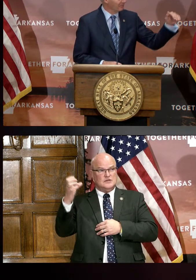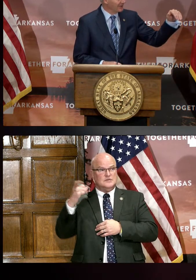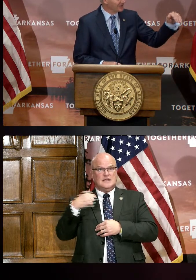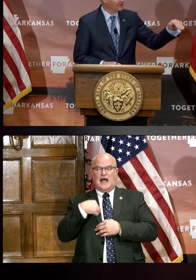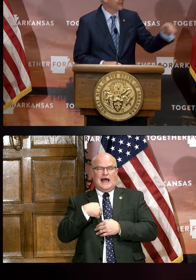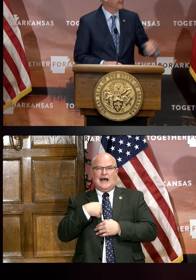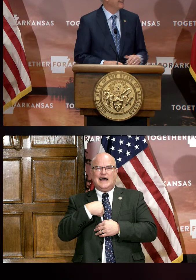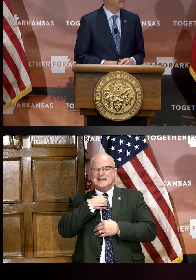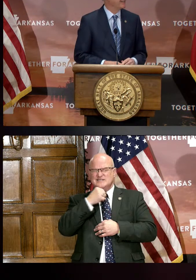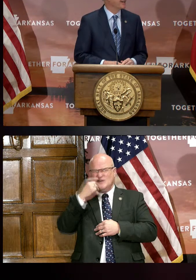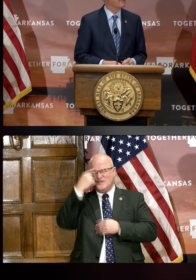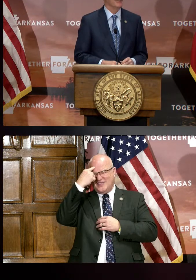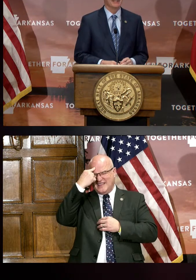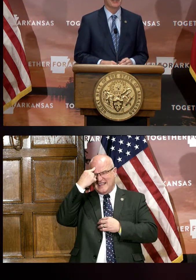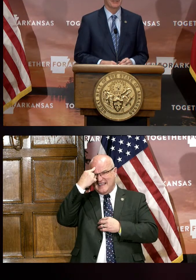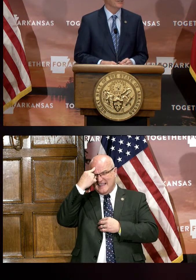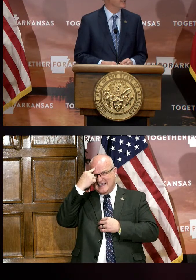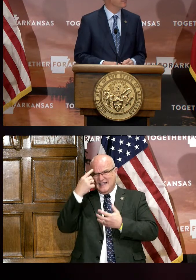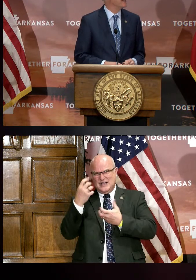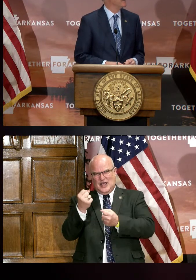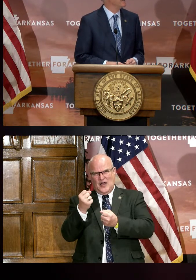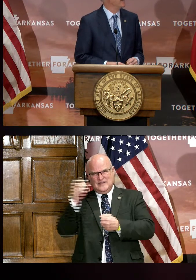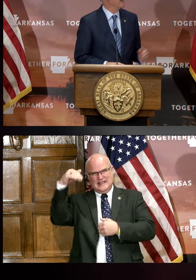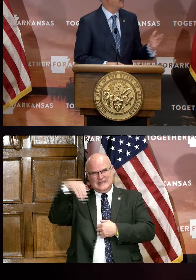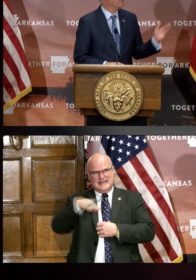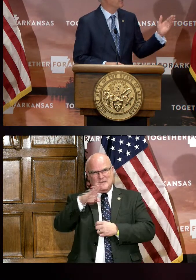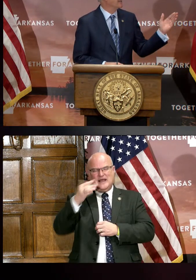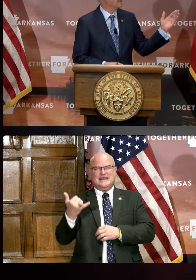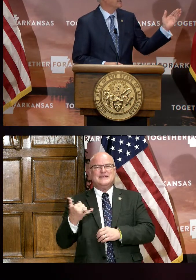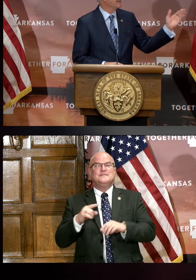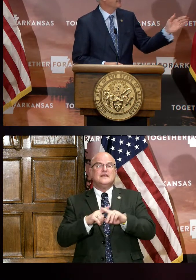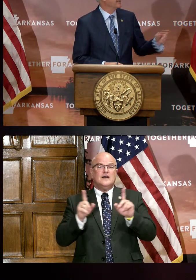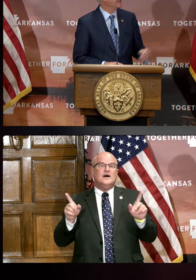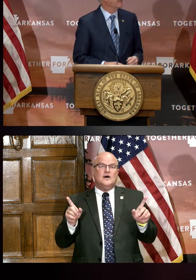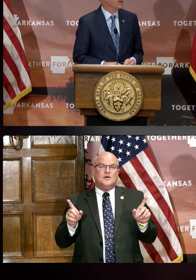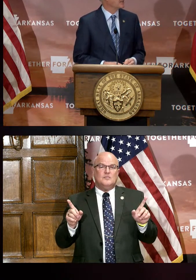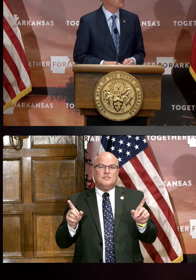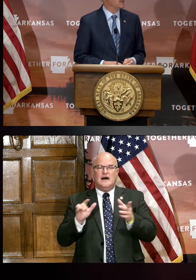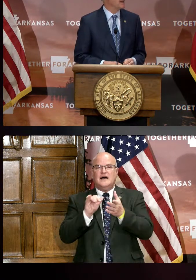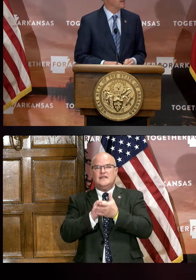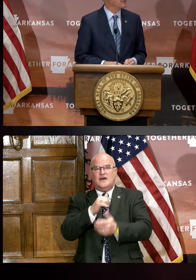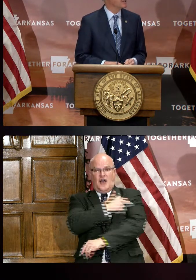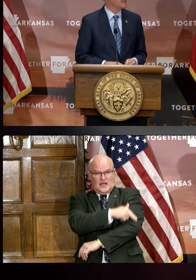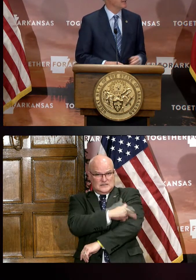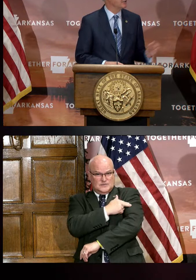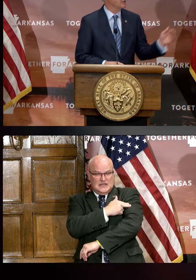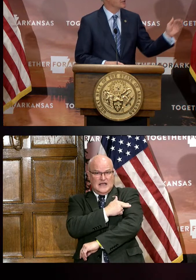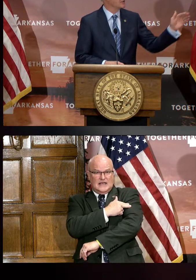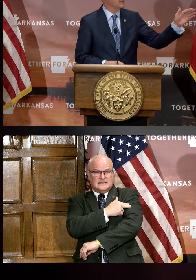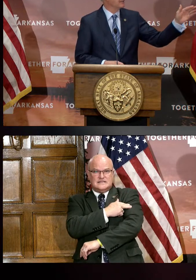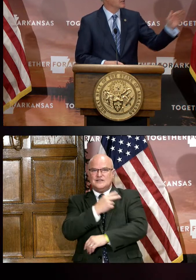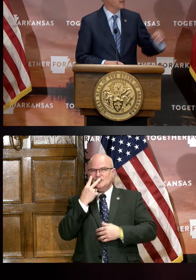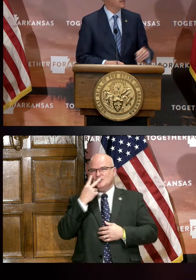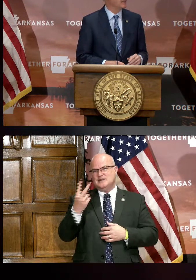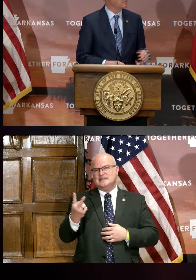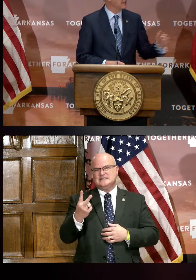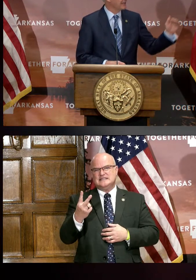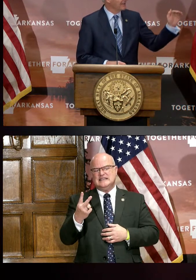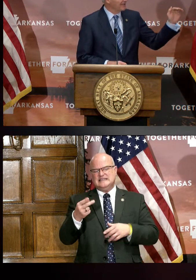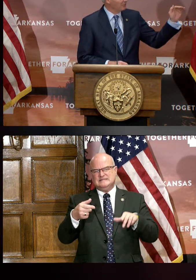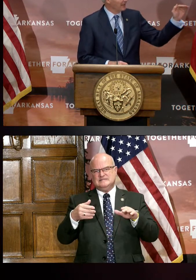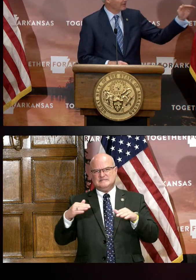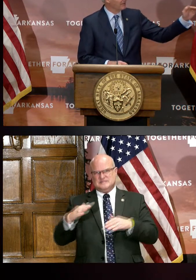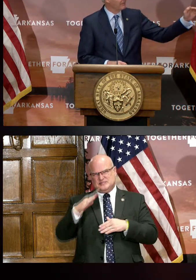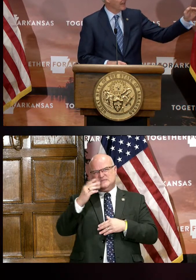I don't put much confidence in the dip. But the hospitalized, you can see the slight